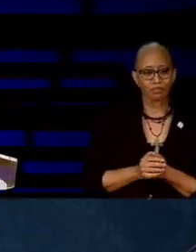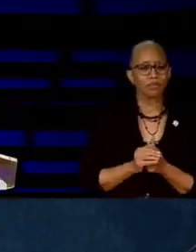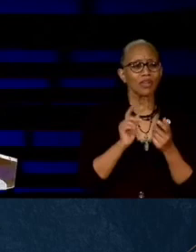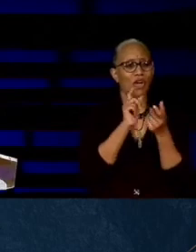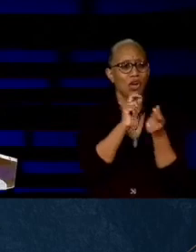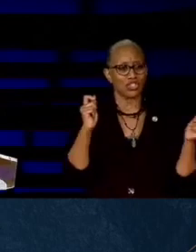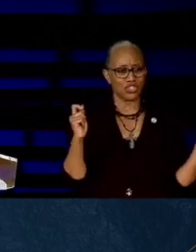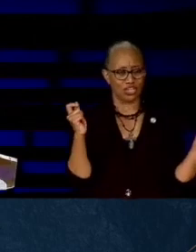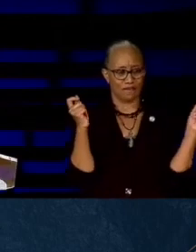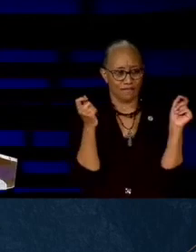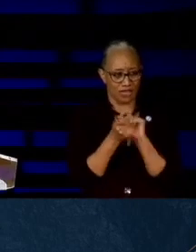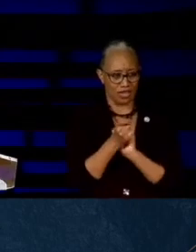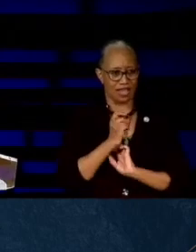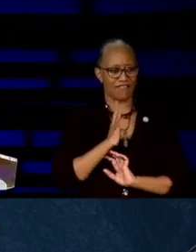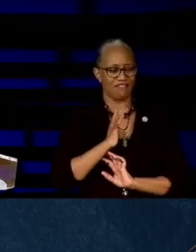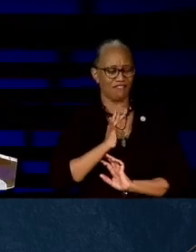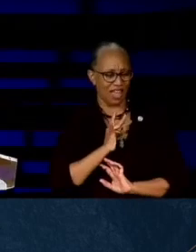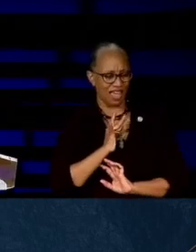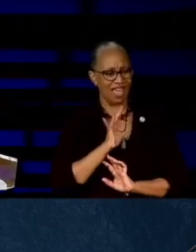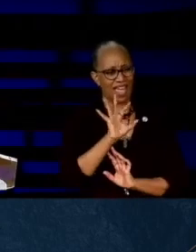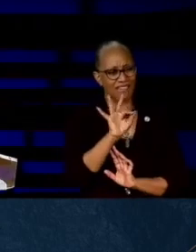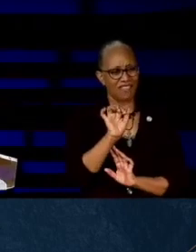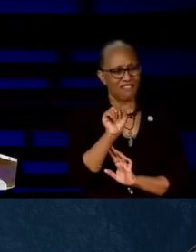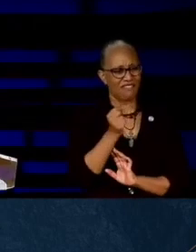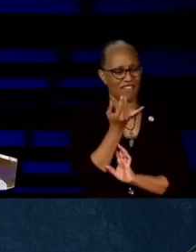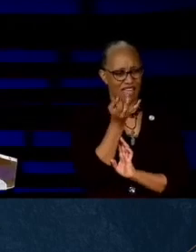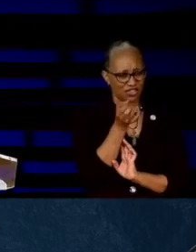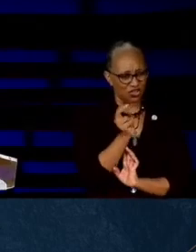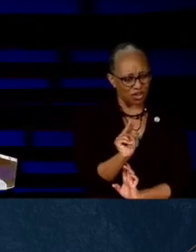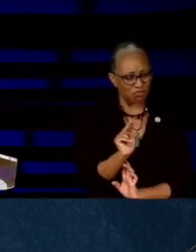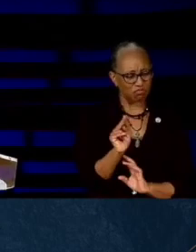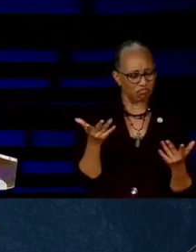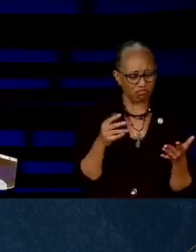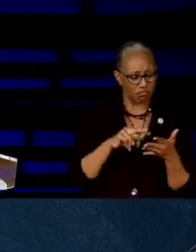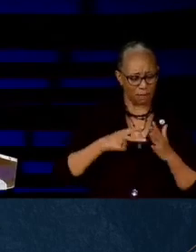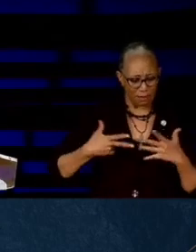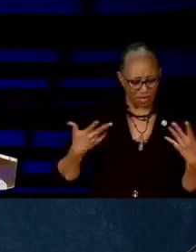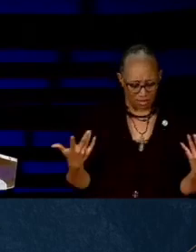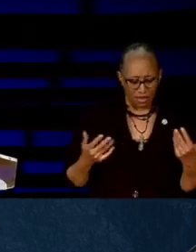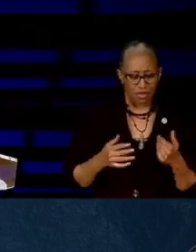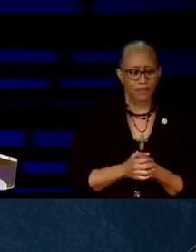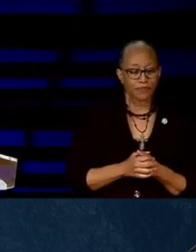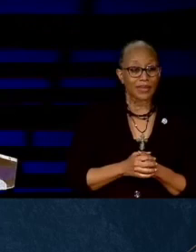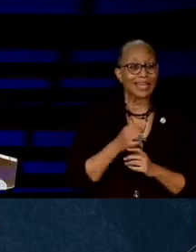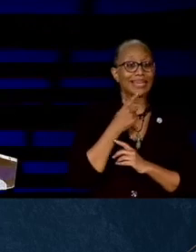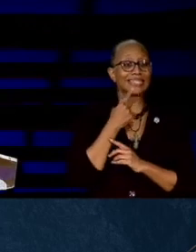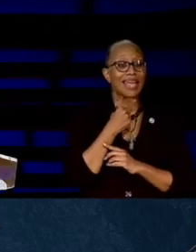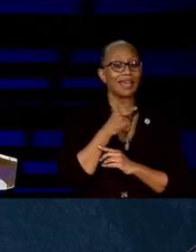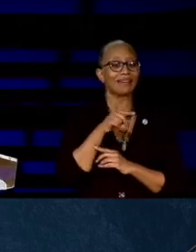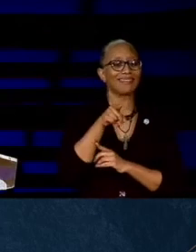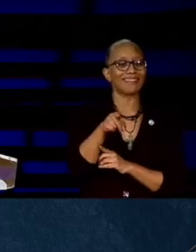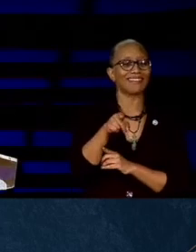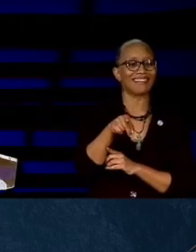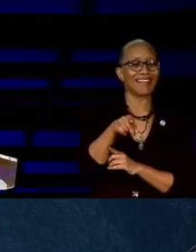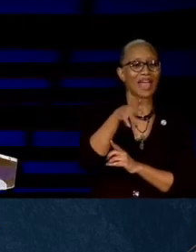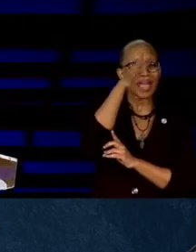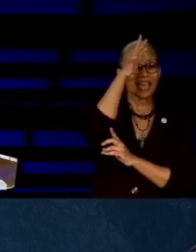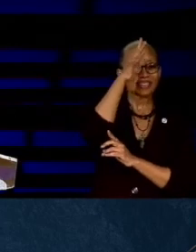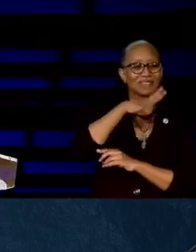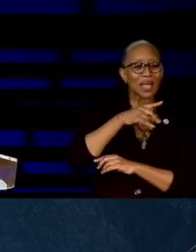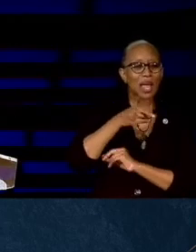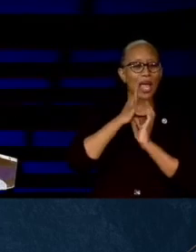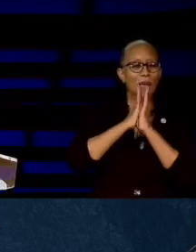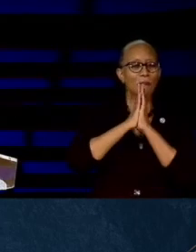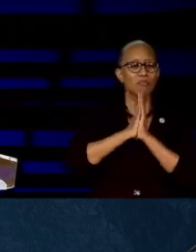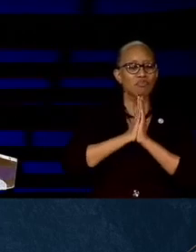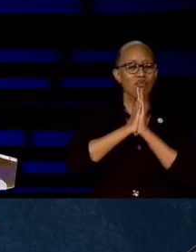fashion. A shifted fashion. Yeah, because the text said, as he prayed,